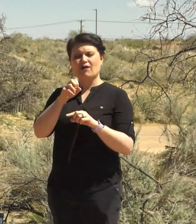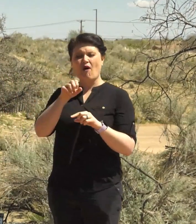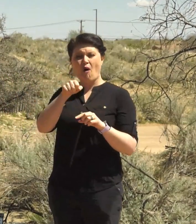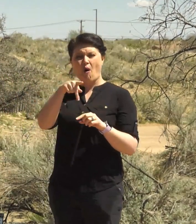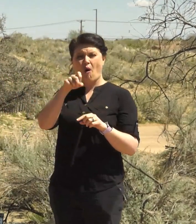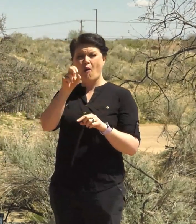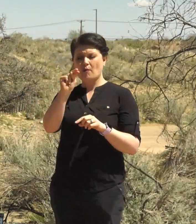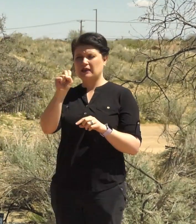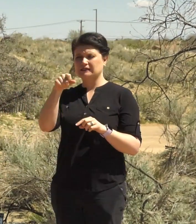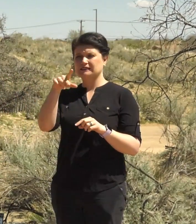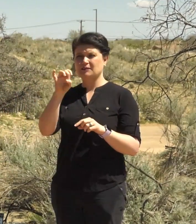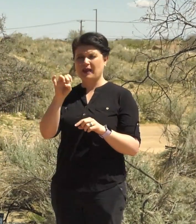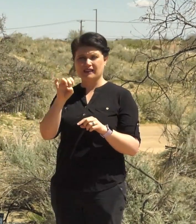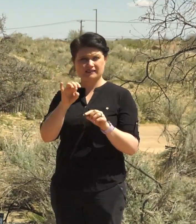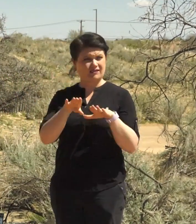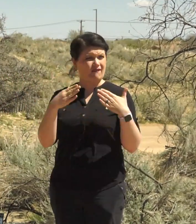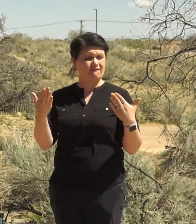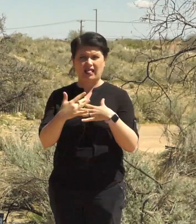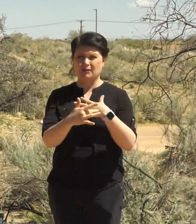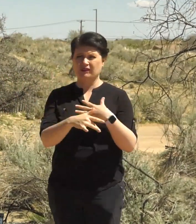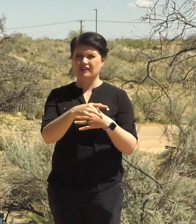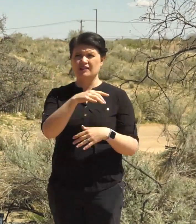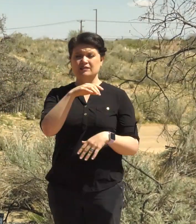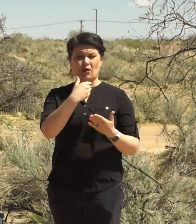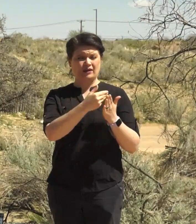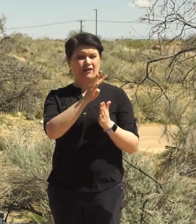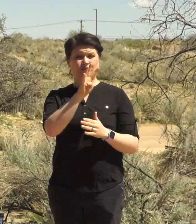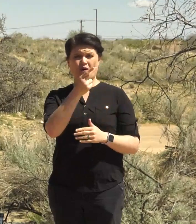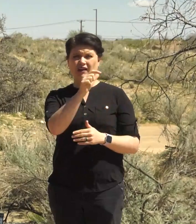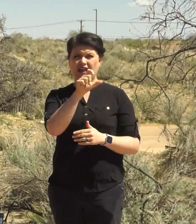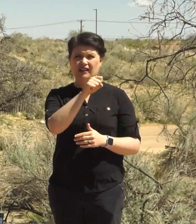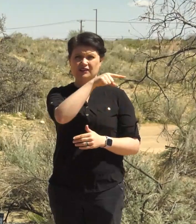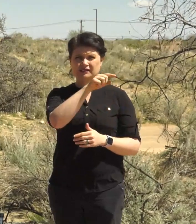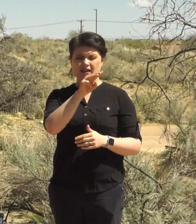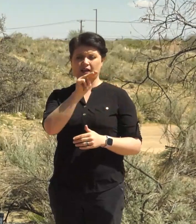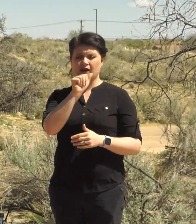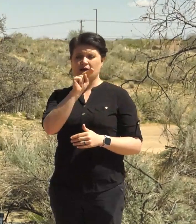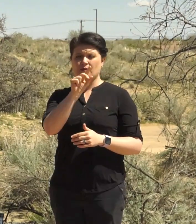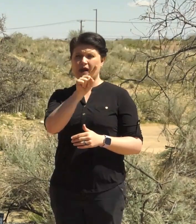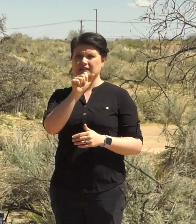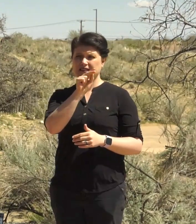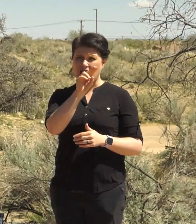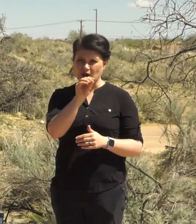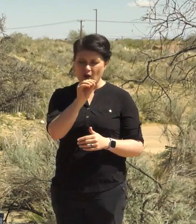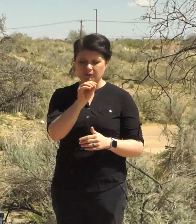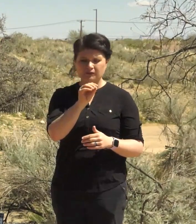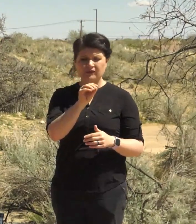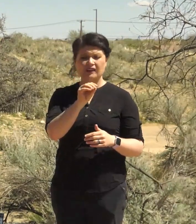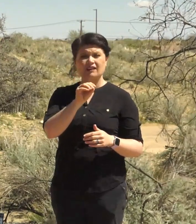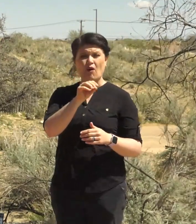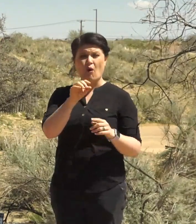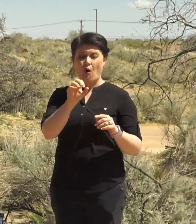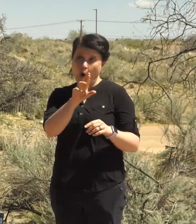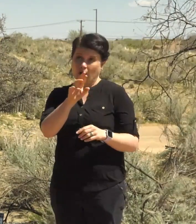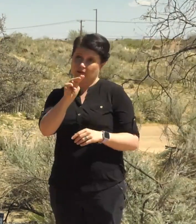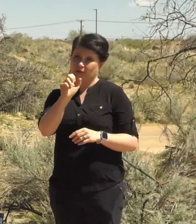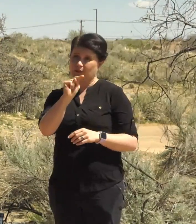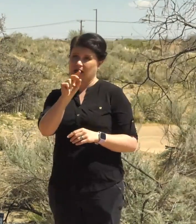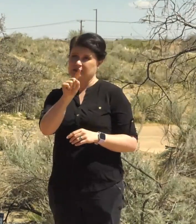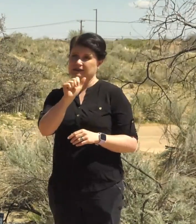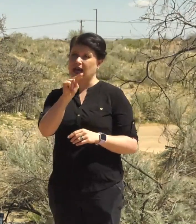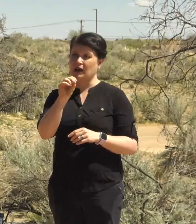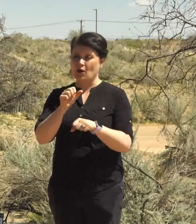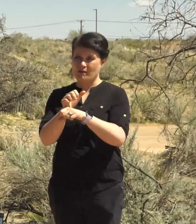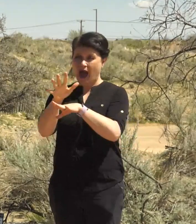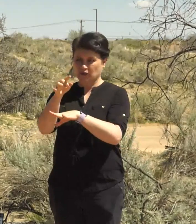again, near Four Hills, the Manzano open space. There is a great open space area in the Manzano Mountains. There's also